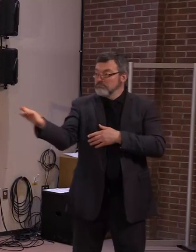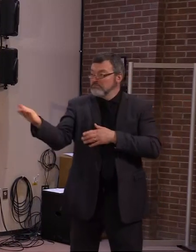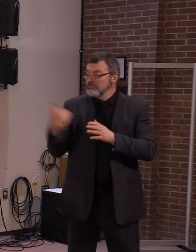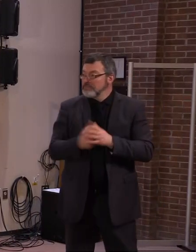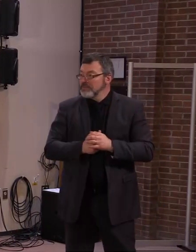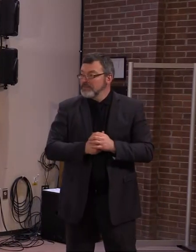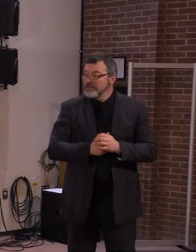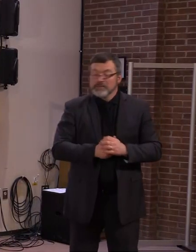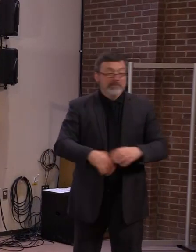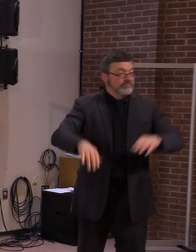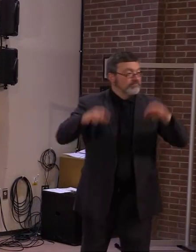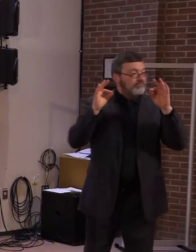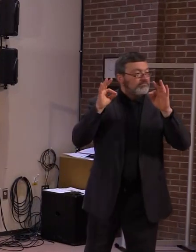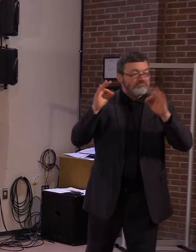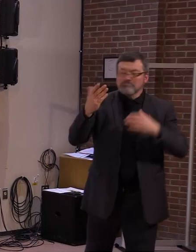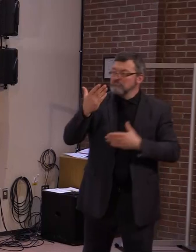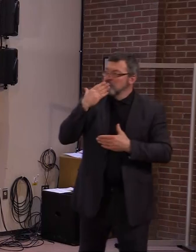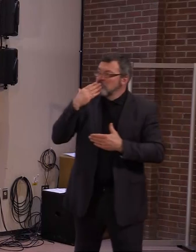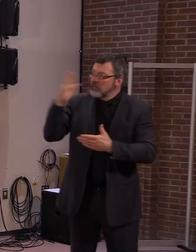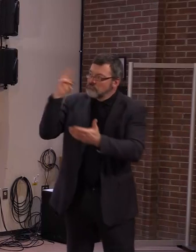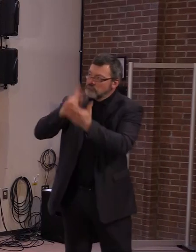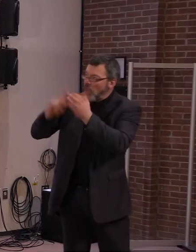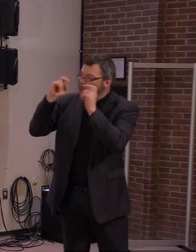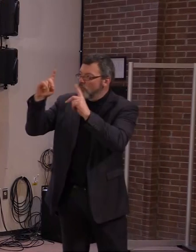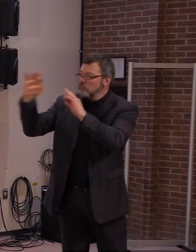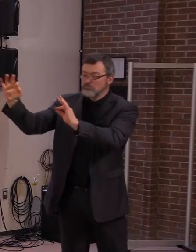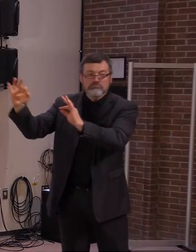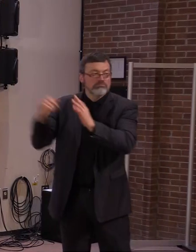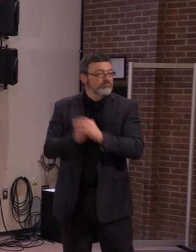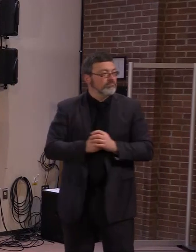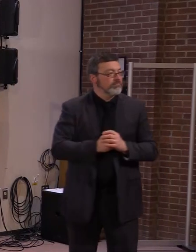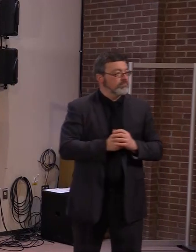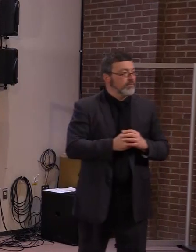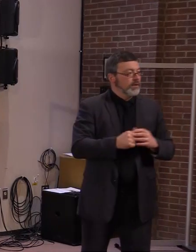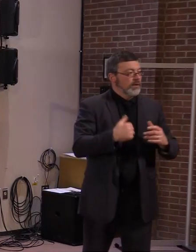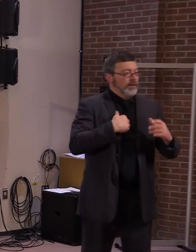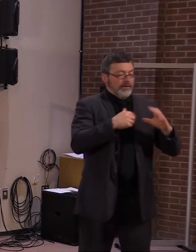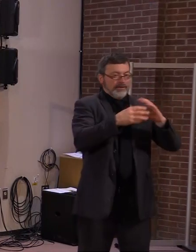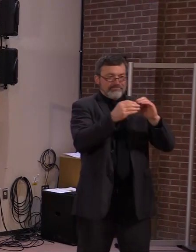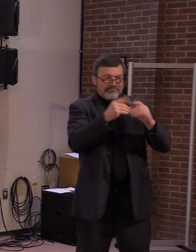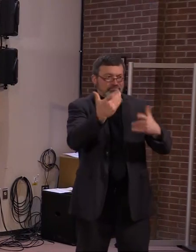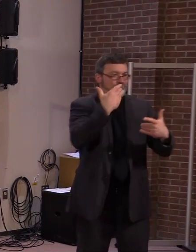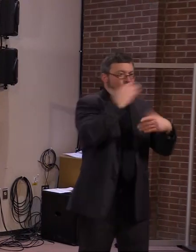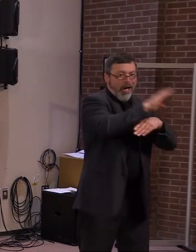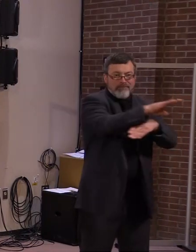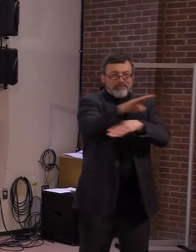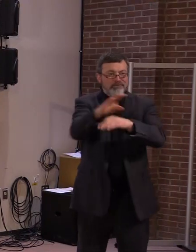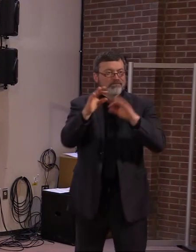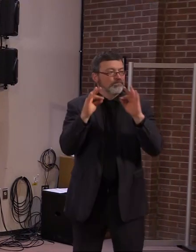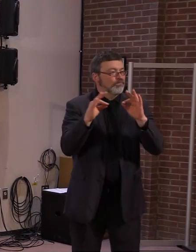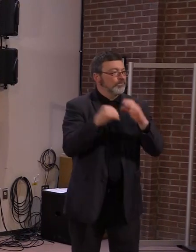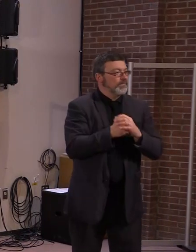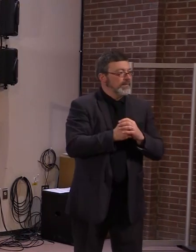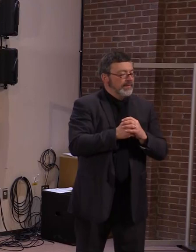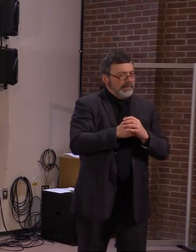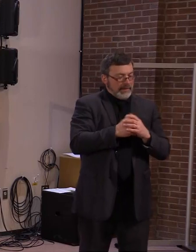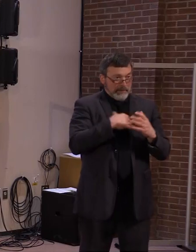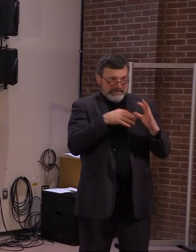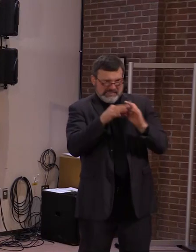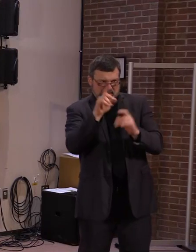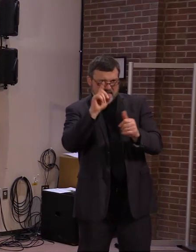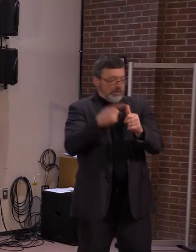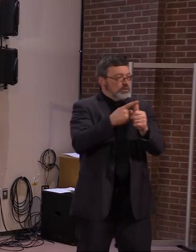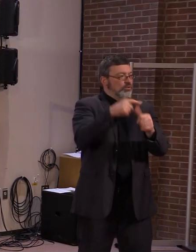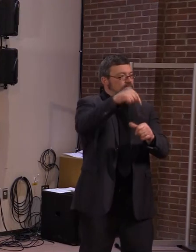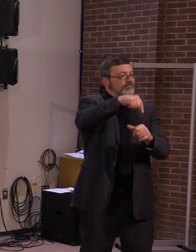Thank you, Secretary French. And before we get started, and good afternoon, everyone, before we get started at the outset, I'd really like to